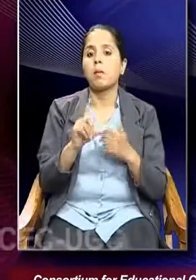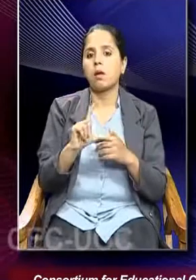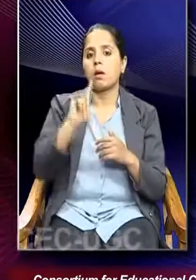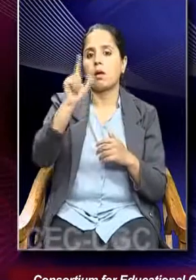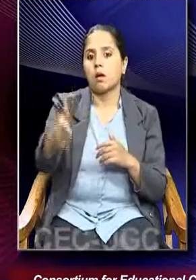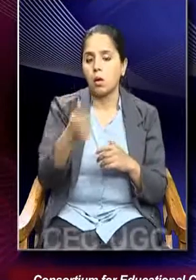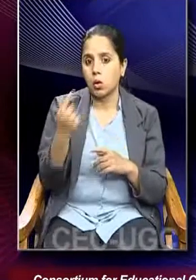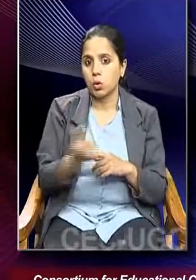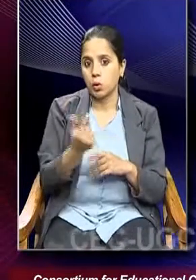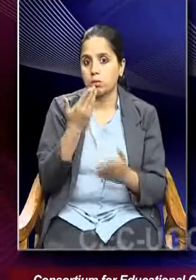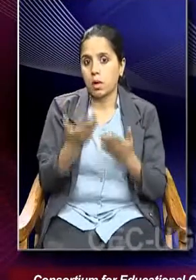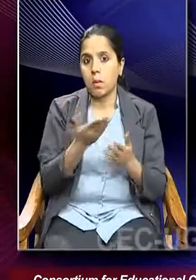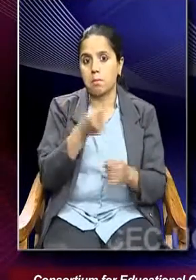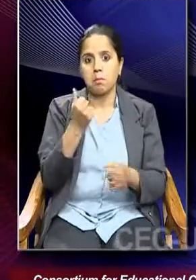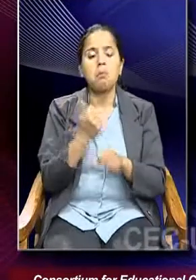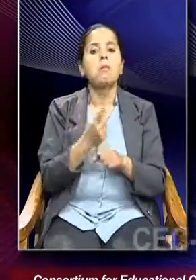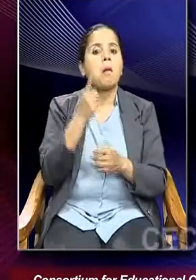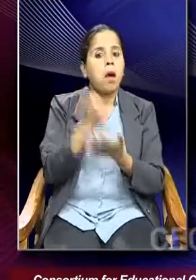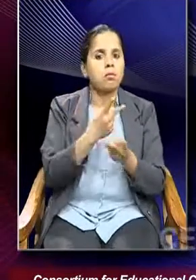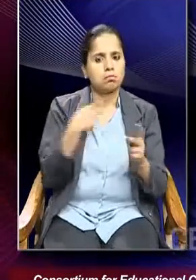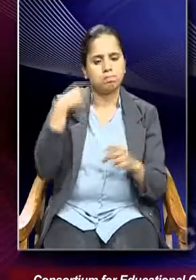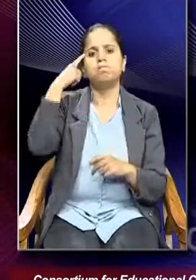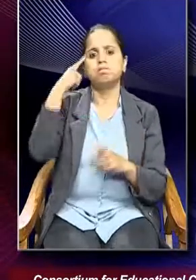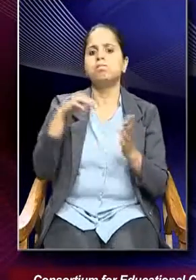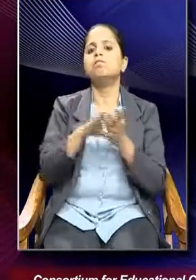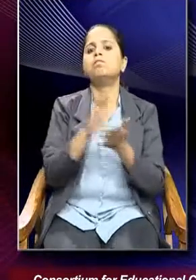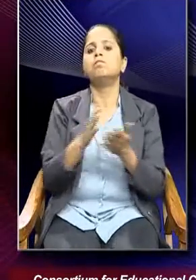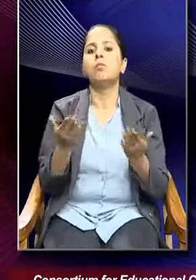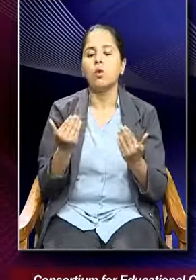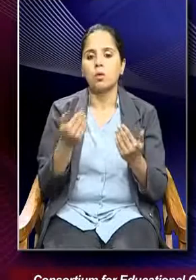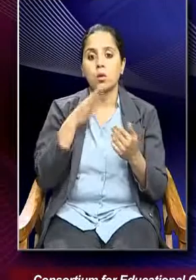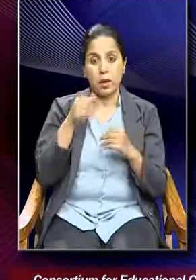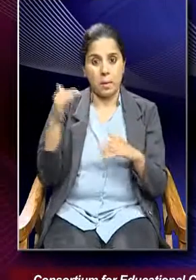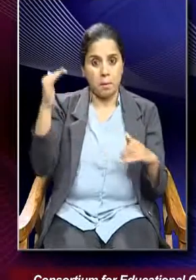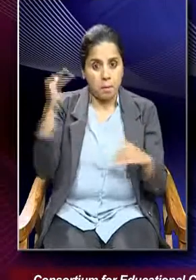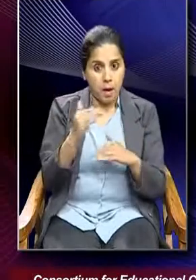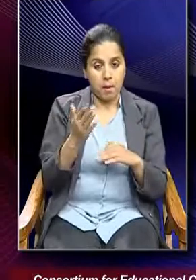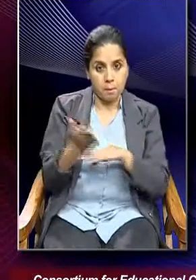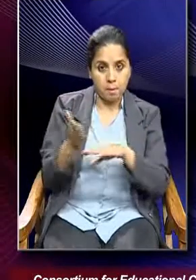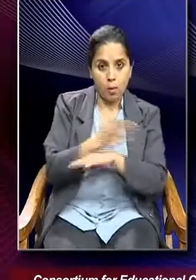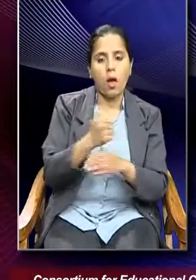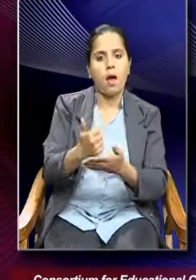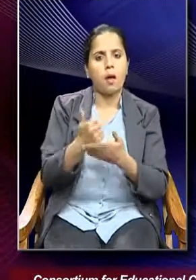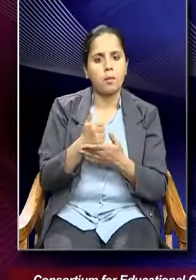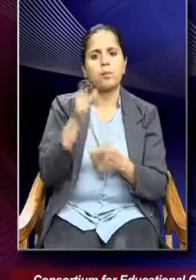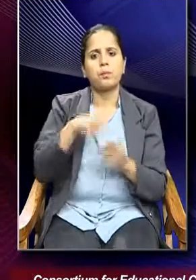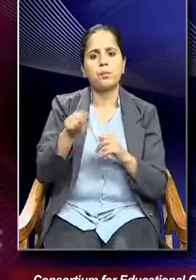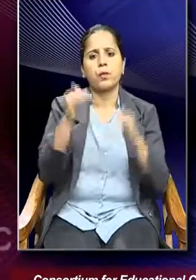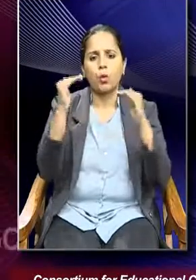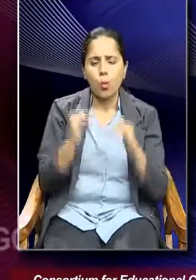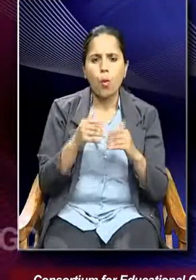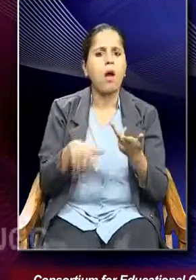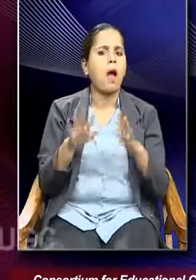use. So providing an incentive for the early reduction to help meet the lower limits